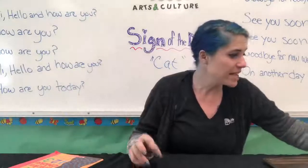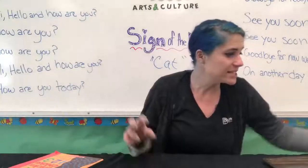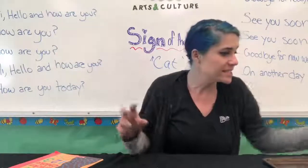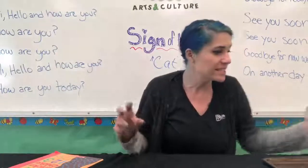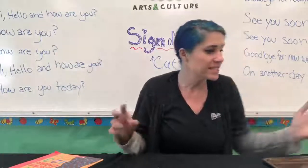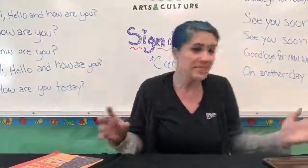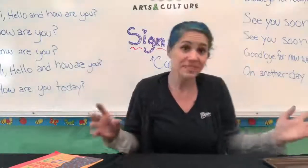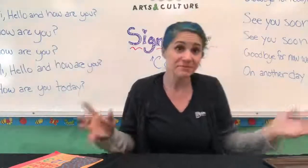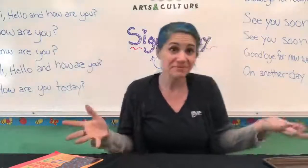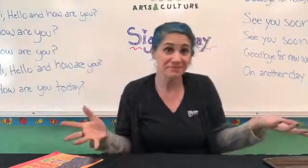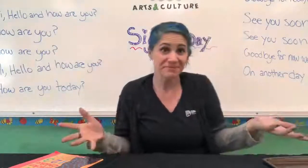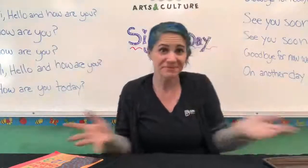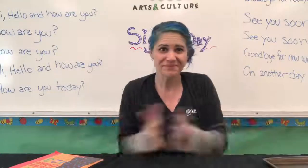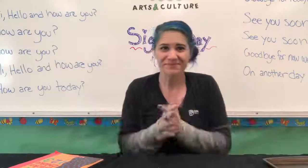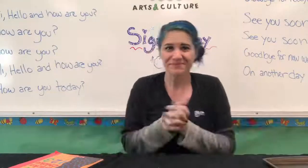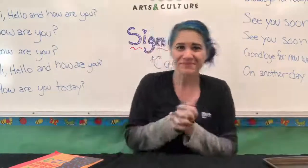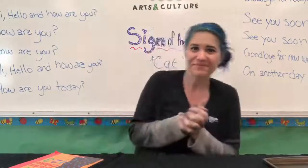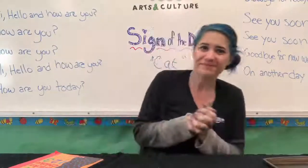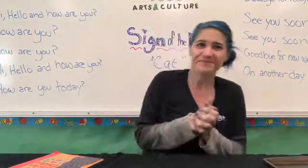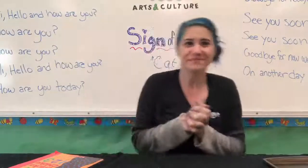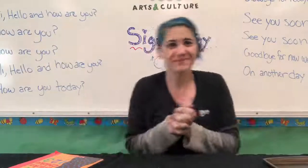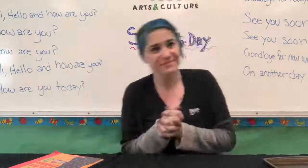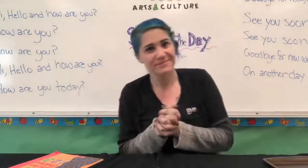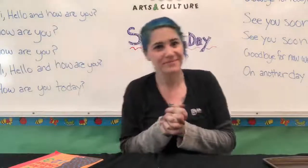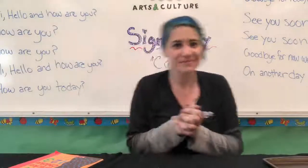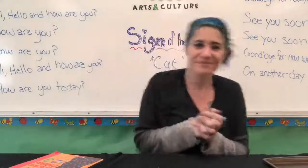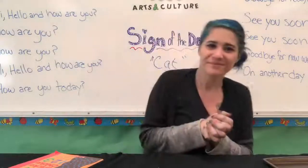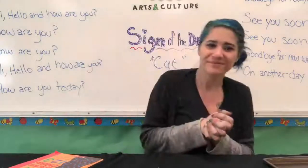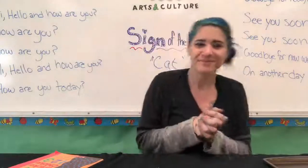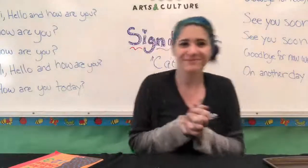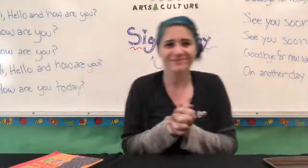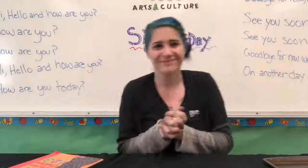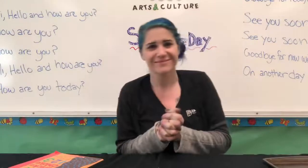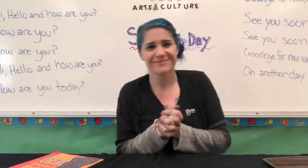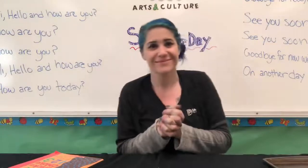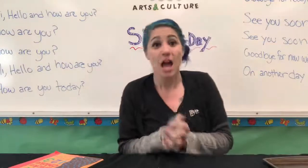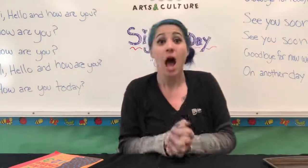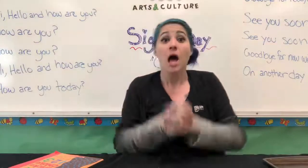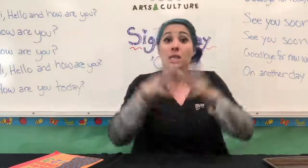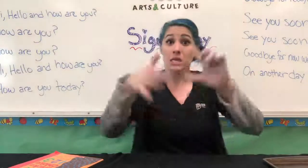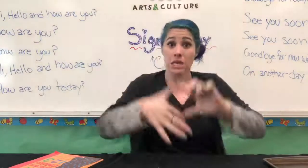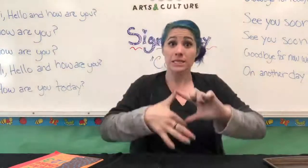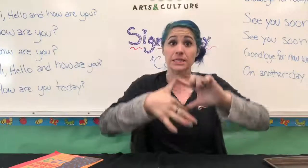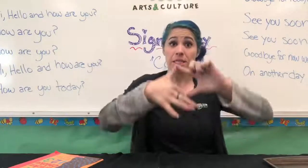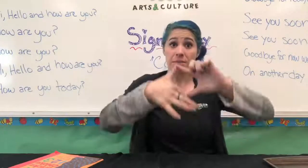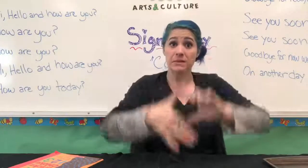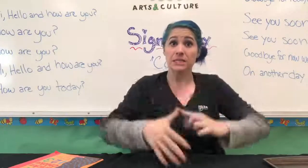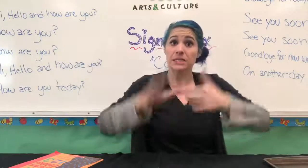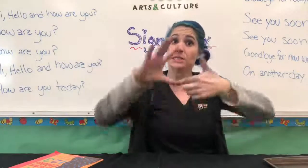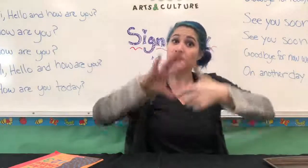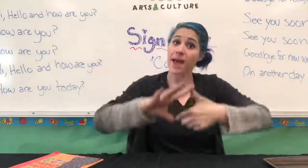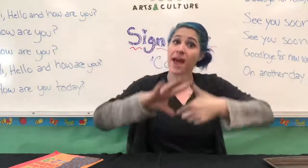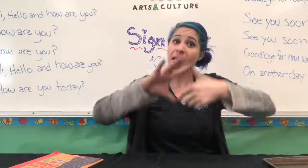next. Itsy bitsy spider.